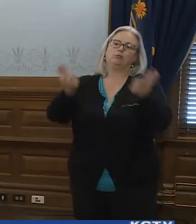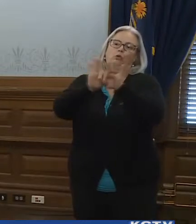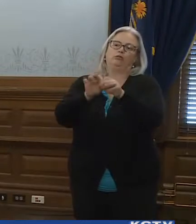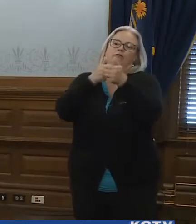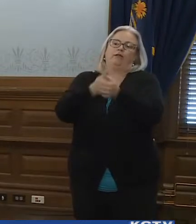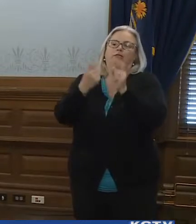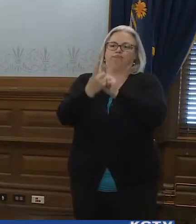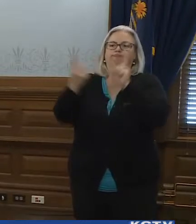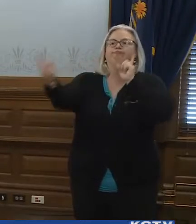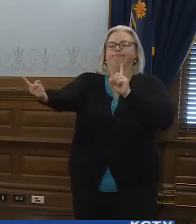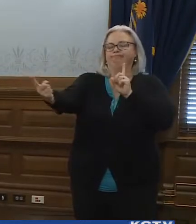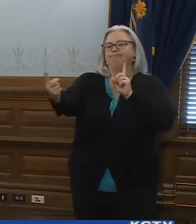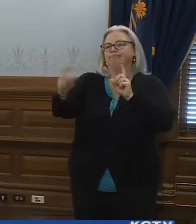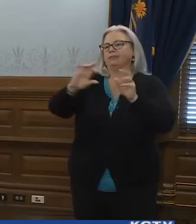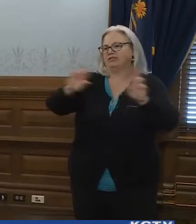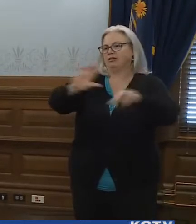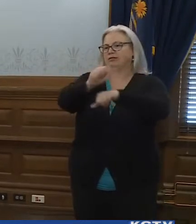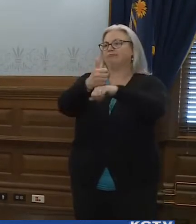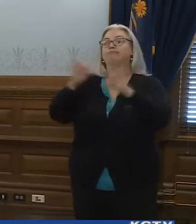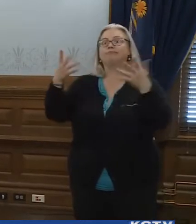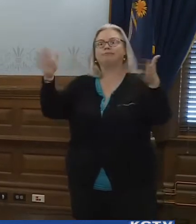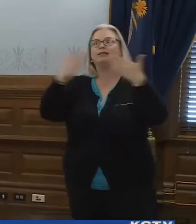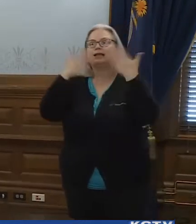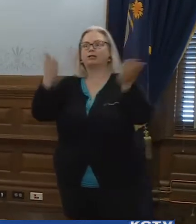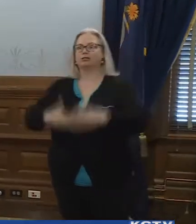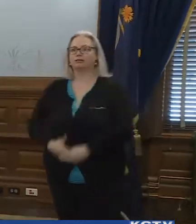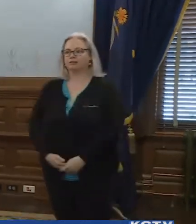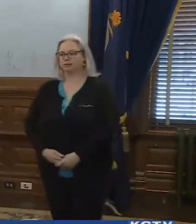and other things in place. Thanks, guys. Yep.